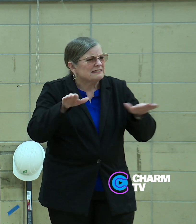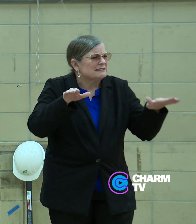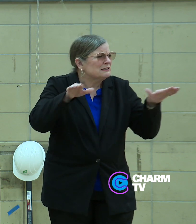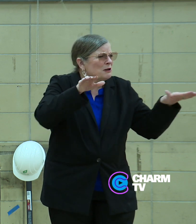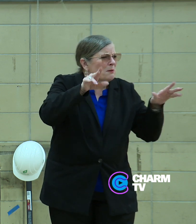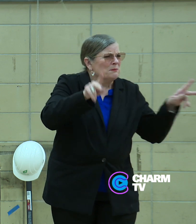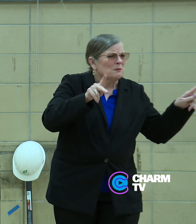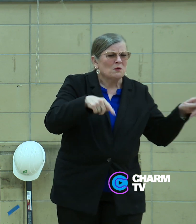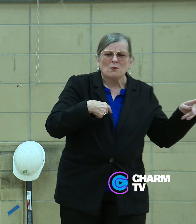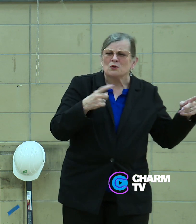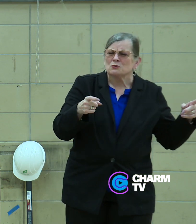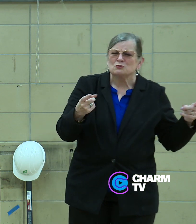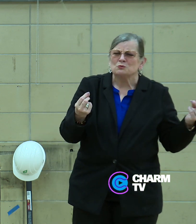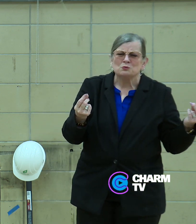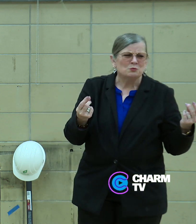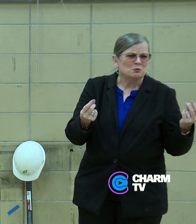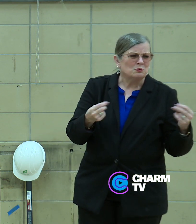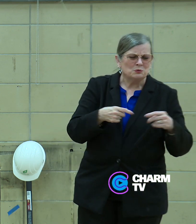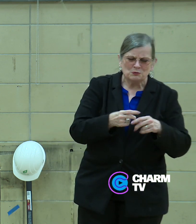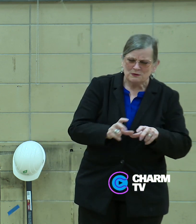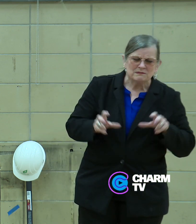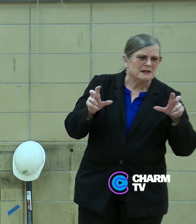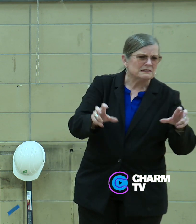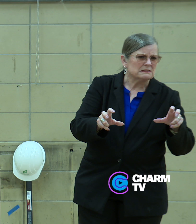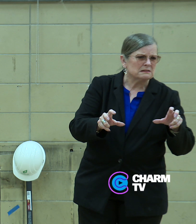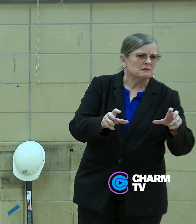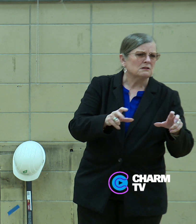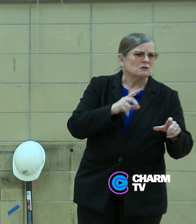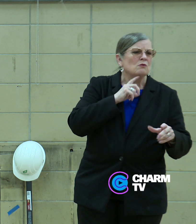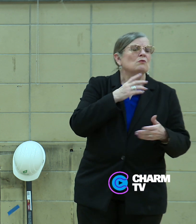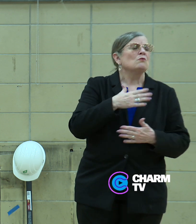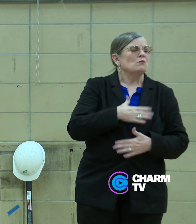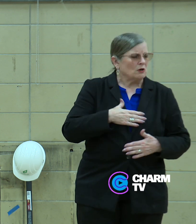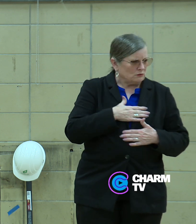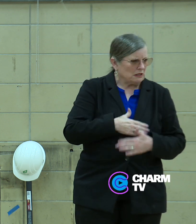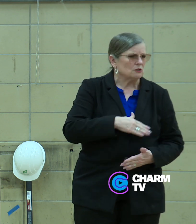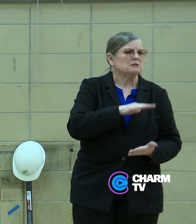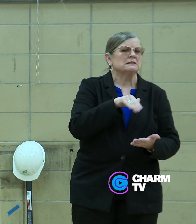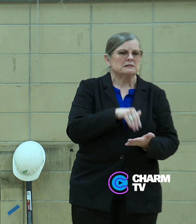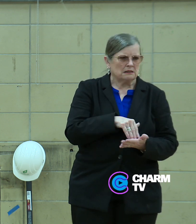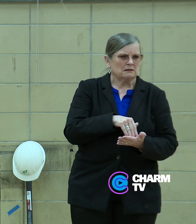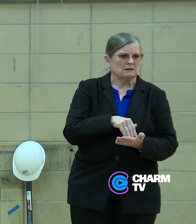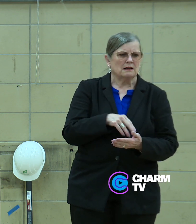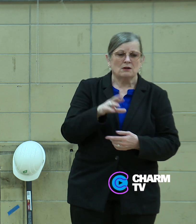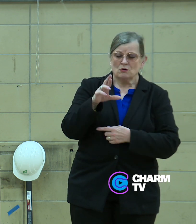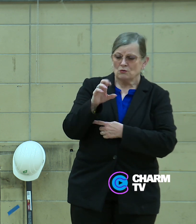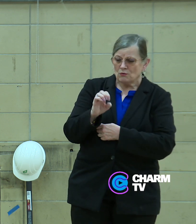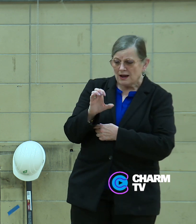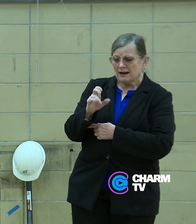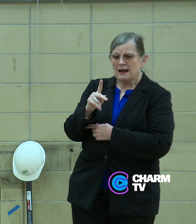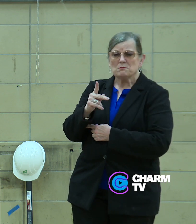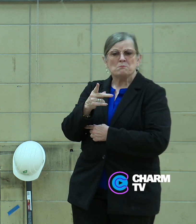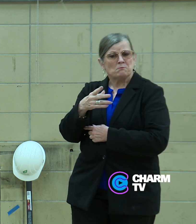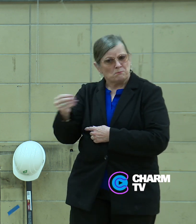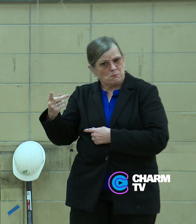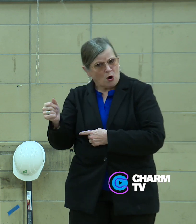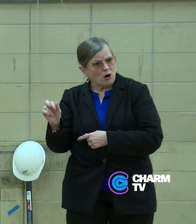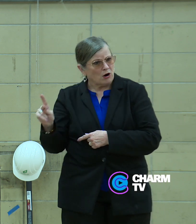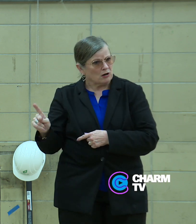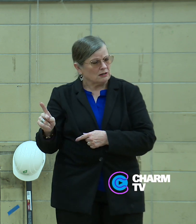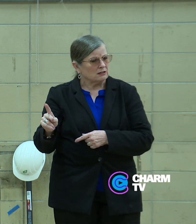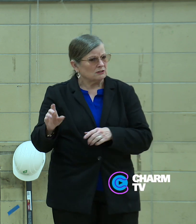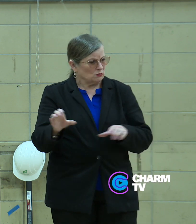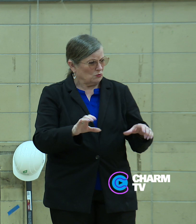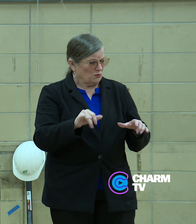we should be invested in, they say recreation centers. They say rec and parks. So we are doing that, and doing that in a way that